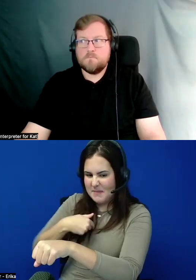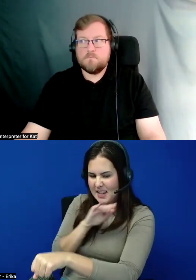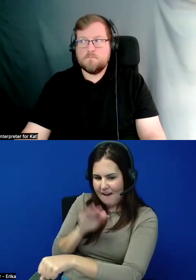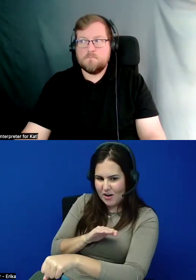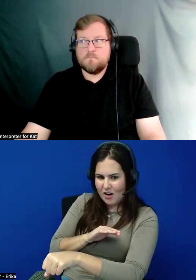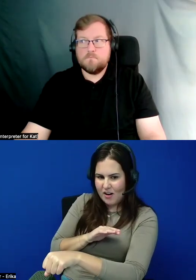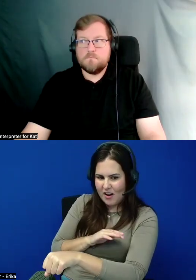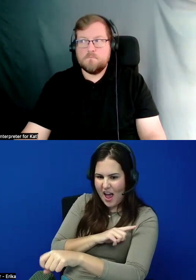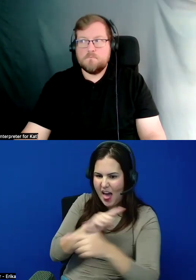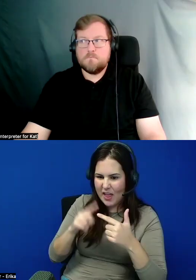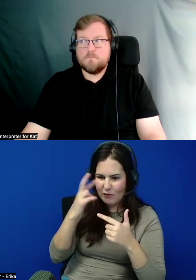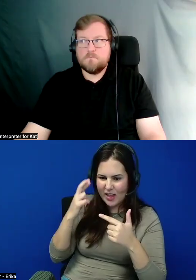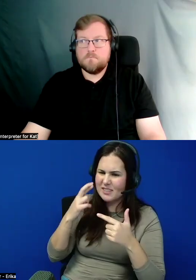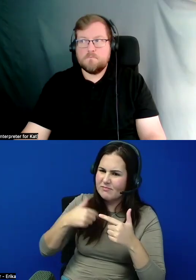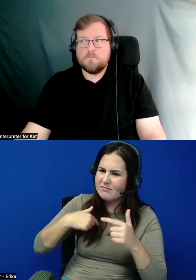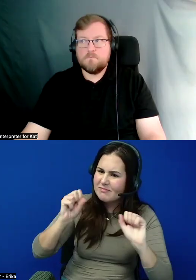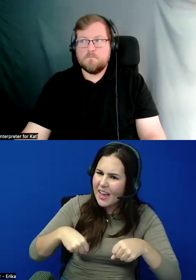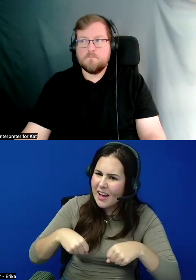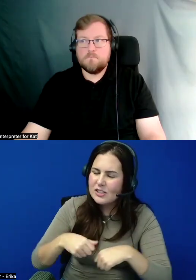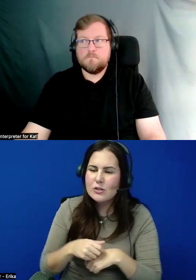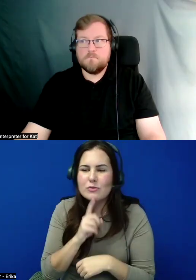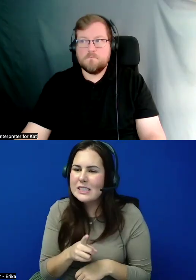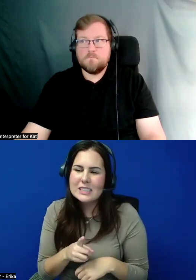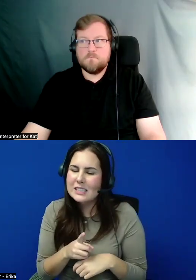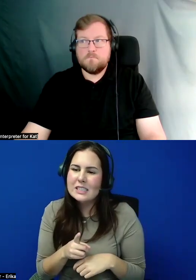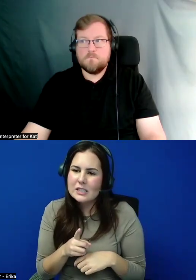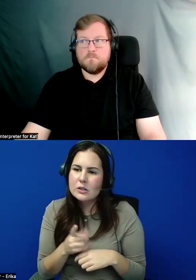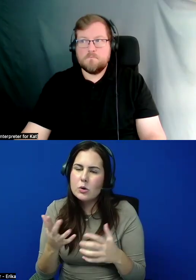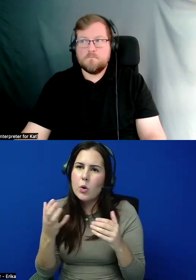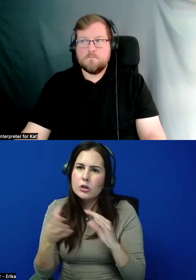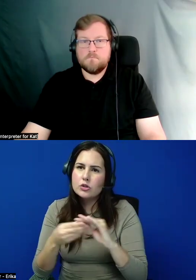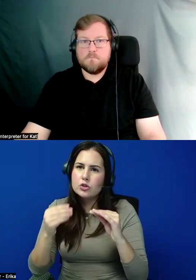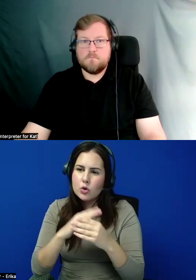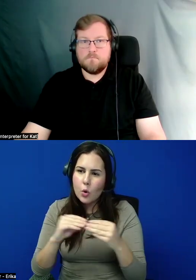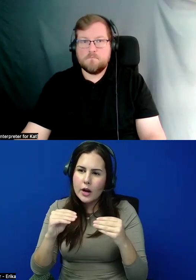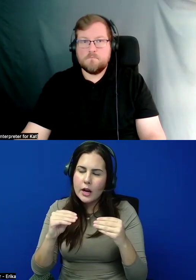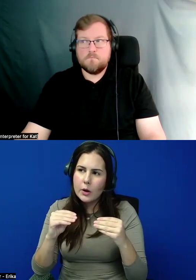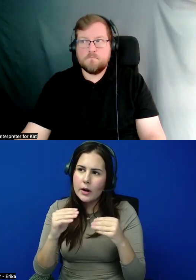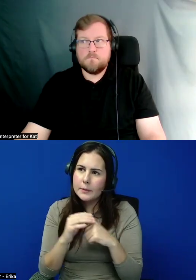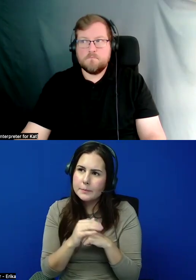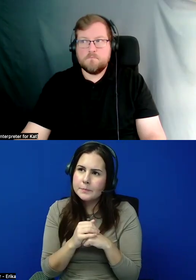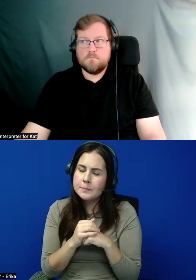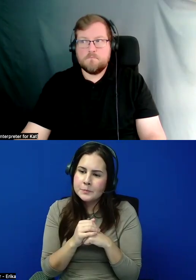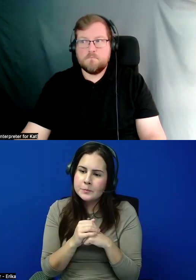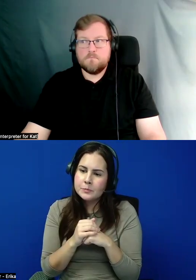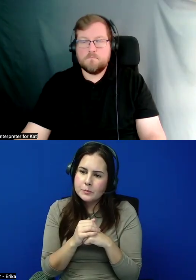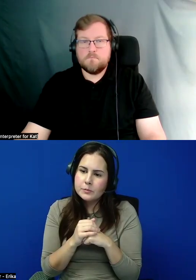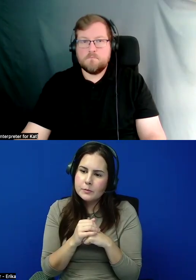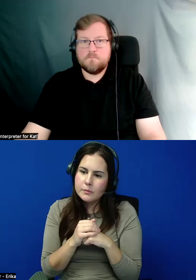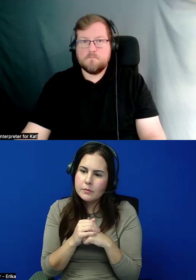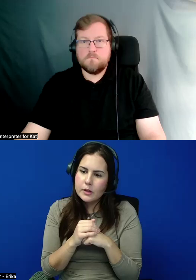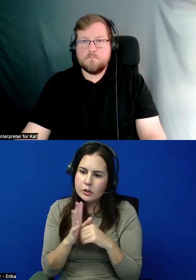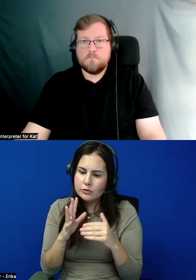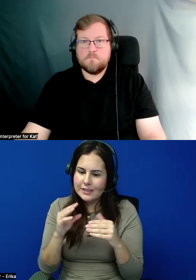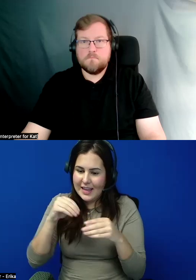wanted to do a kind of fish out of water story where she doesn't stay that way, where she like is in an environment she's not used